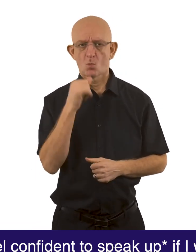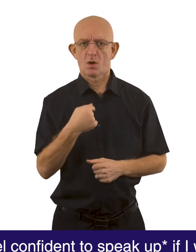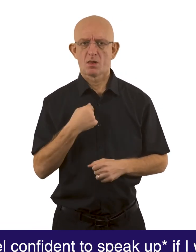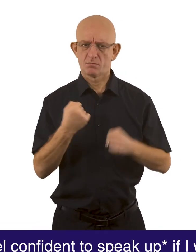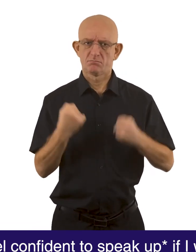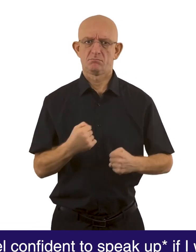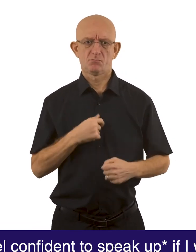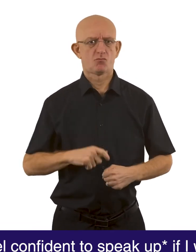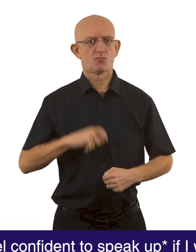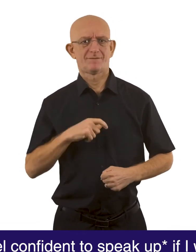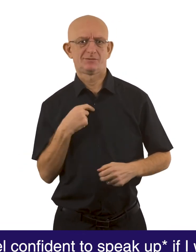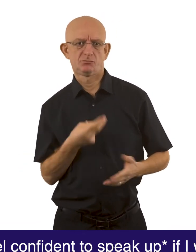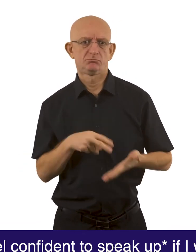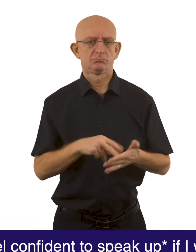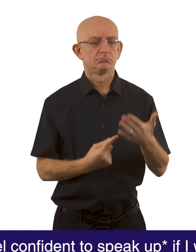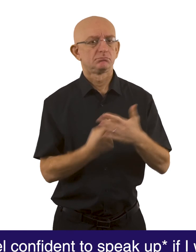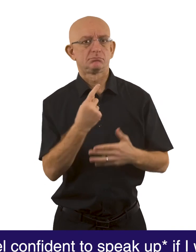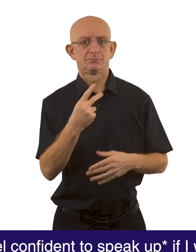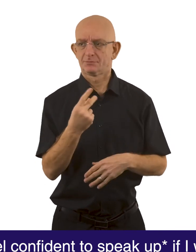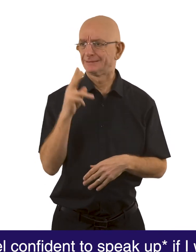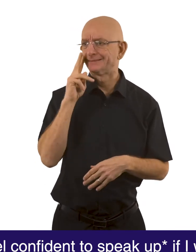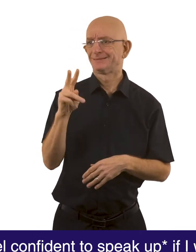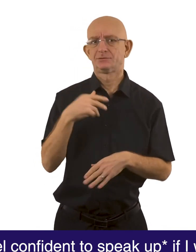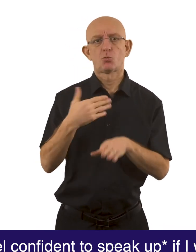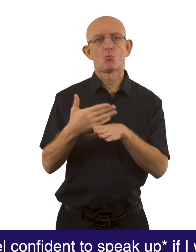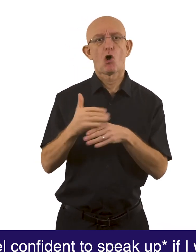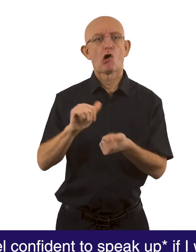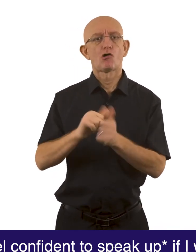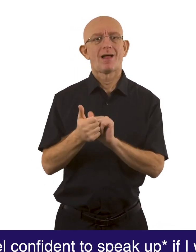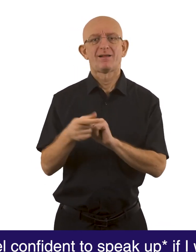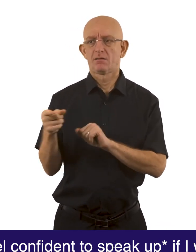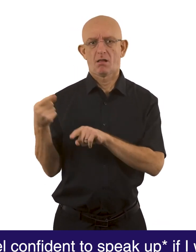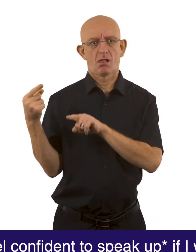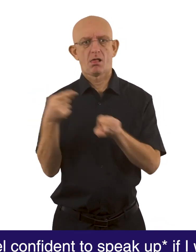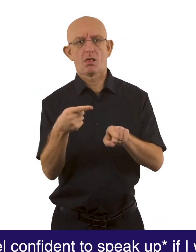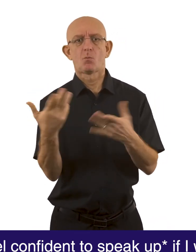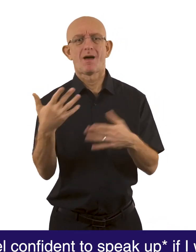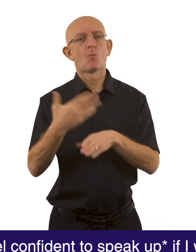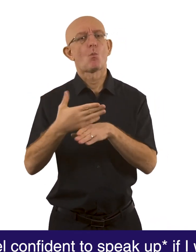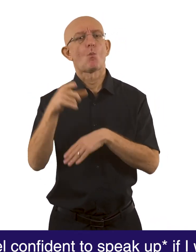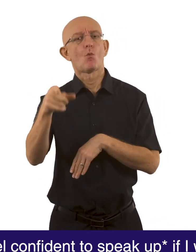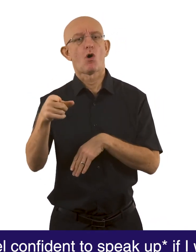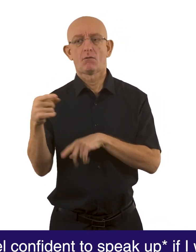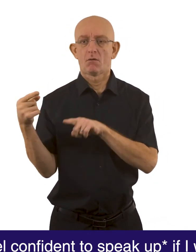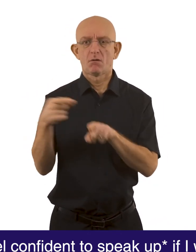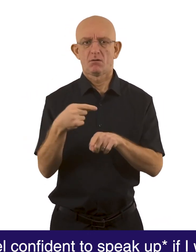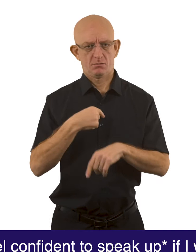I would feel confident to speak up if I witnessed a colleague treating a disabled person unfairly at work.